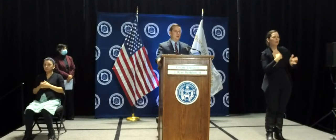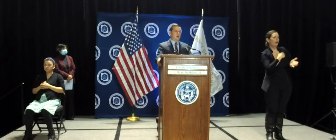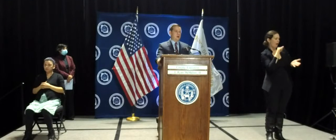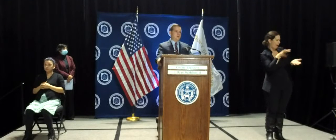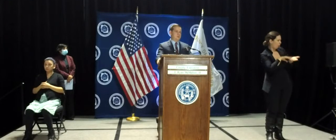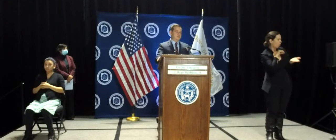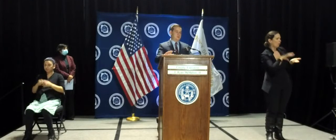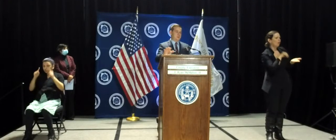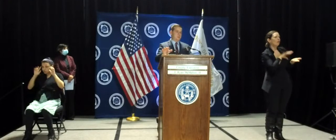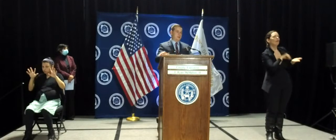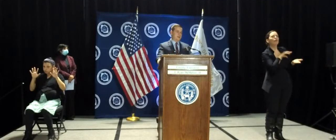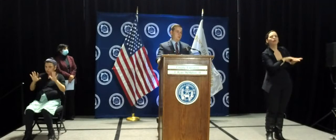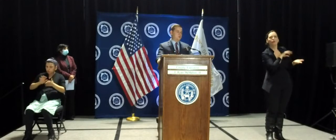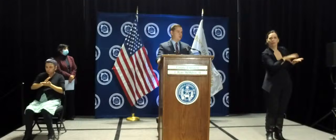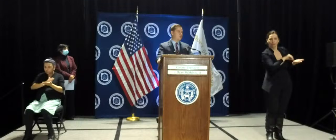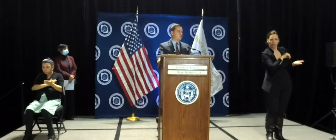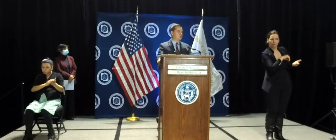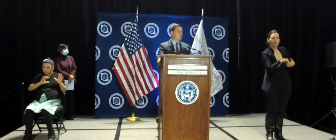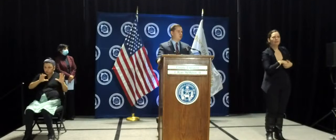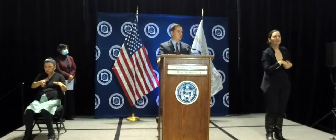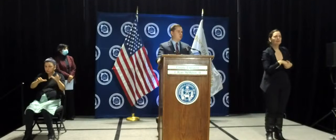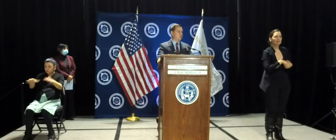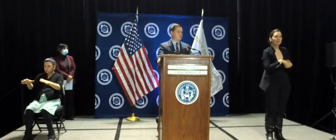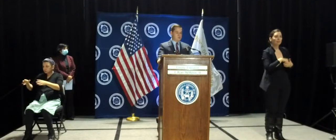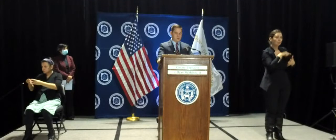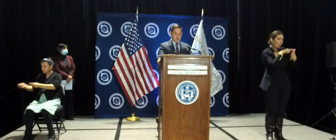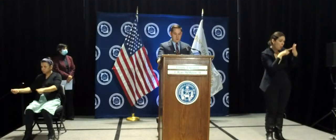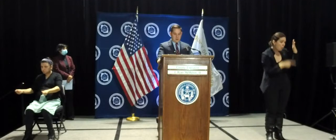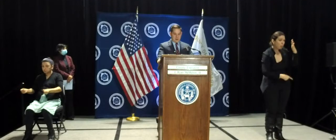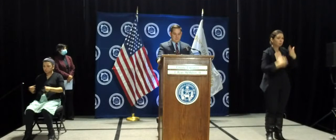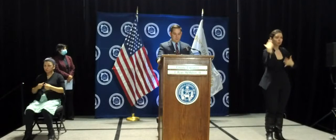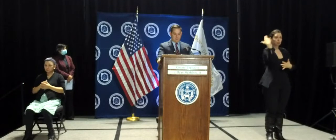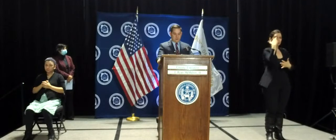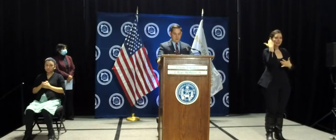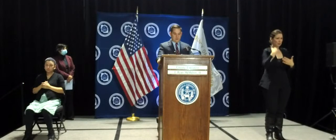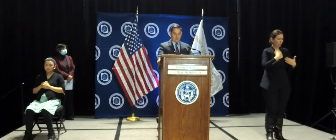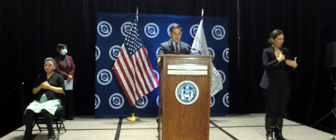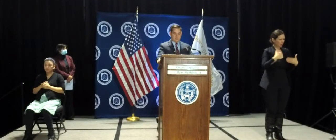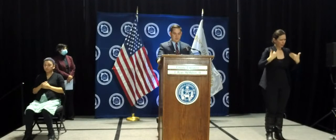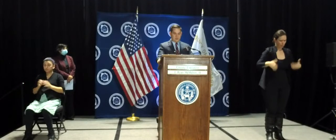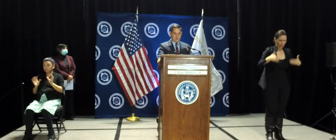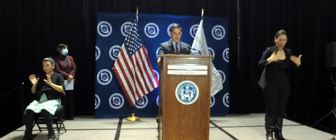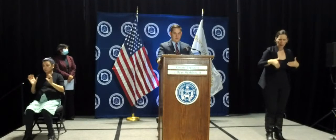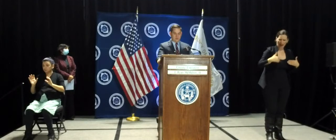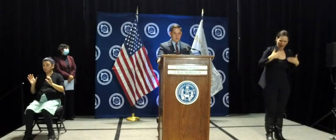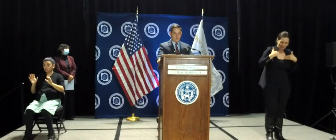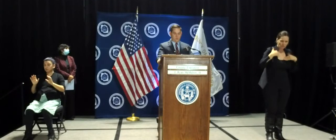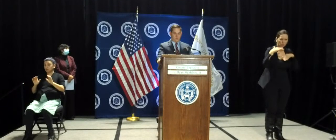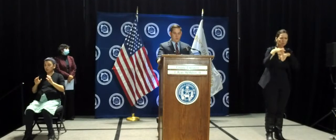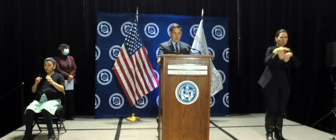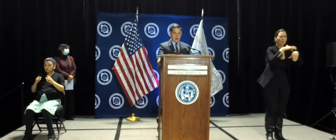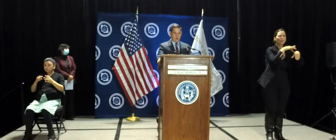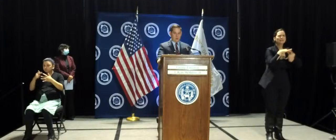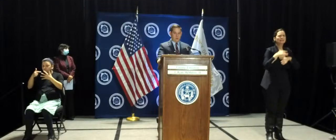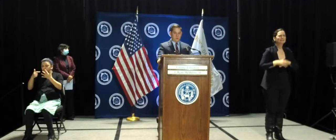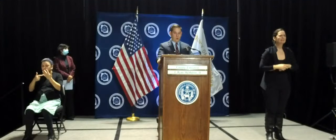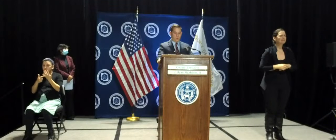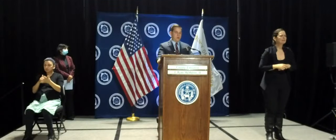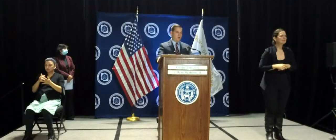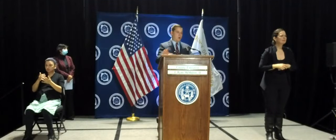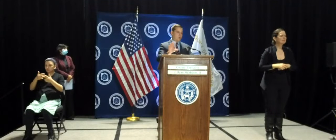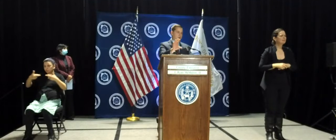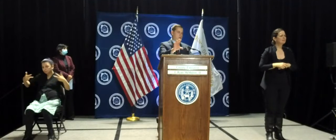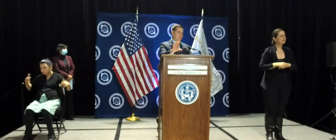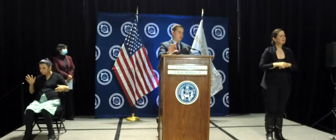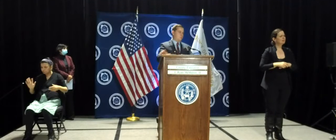happening, to limit that. Those are the things you can do with the resources, we're now